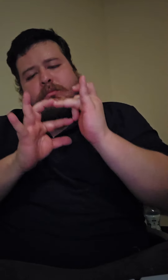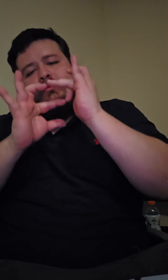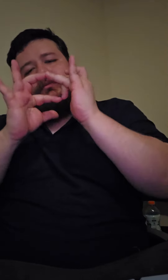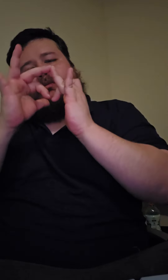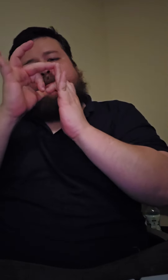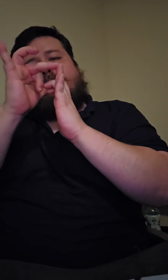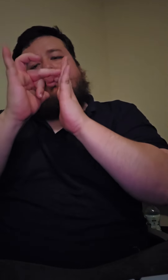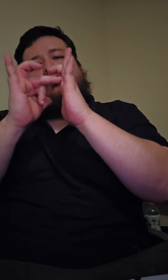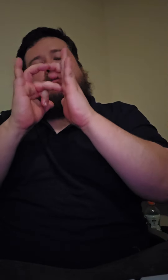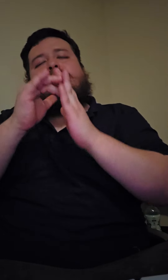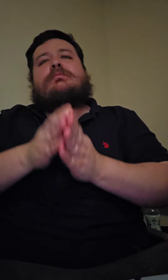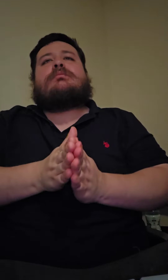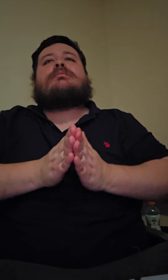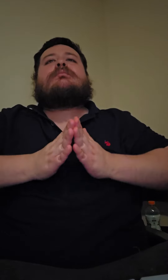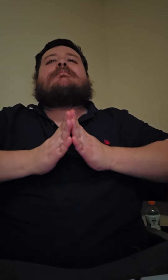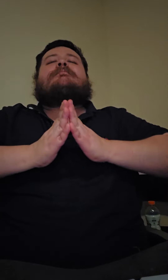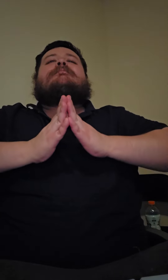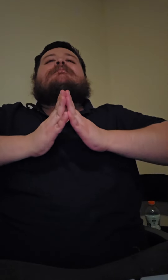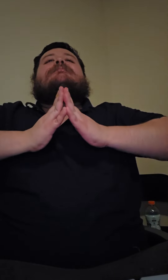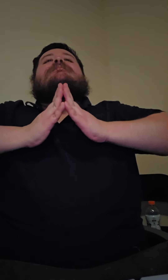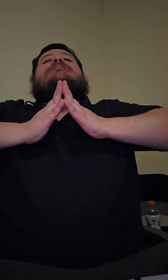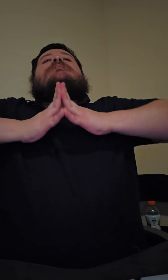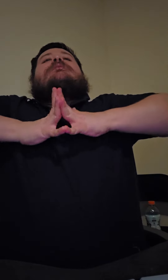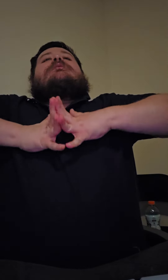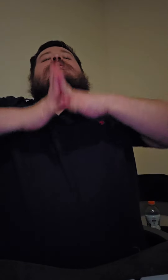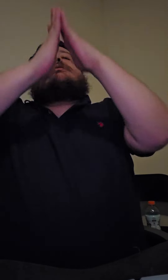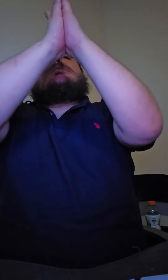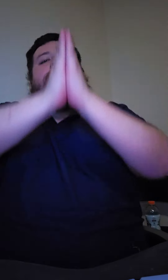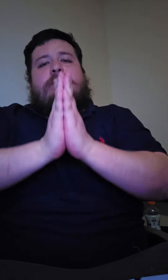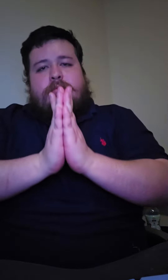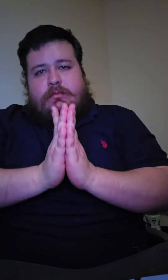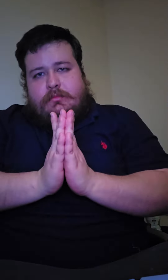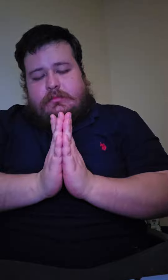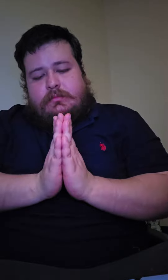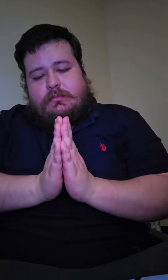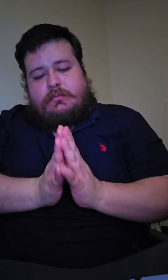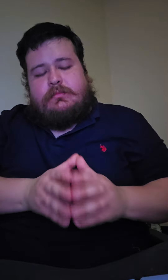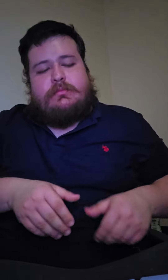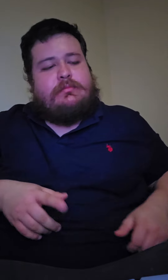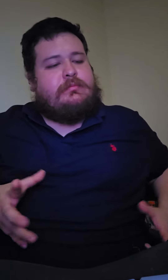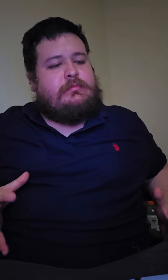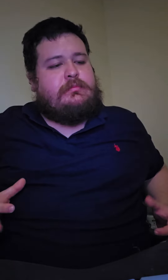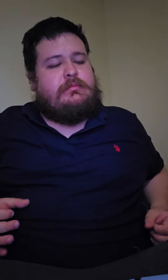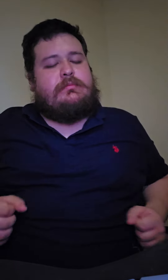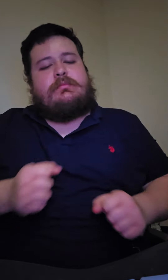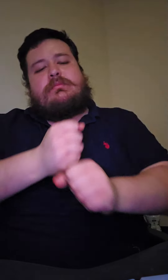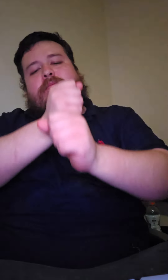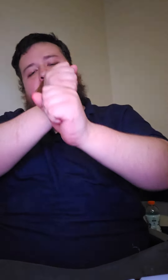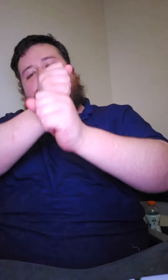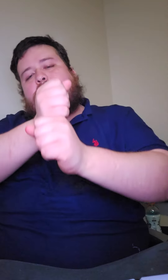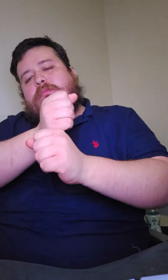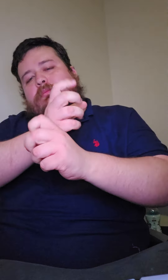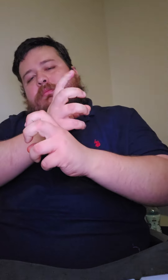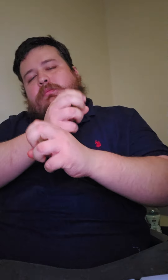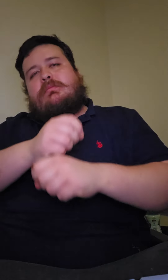fly, I'm in the end with the pigs, left brain, I was in the sea, knock knock, who's there, it's me, your girlfriend, had a really nice meeting with my dick, what, I killed that